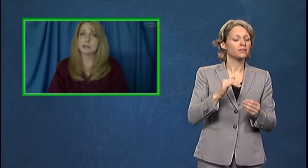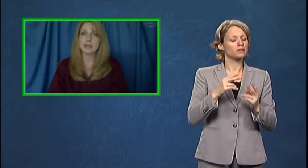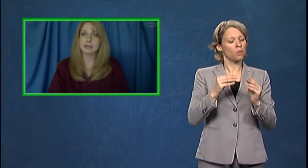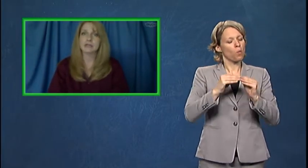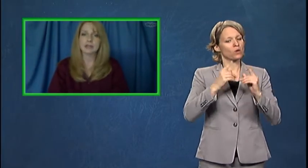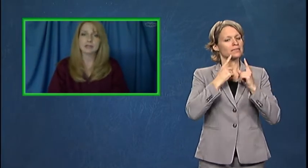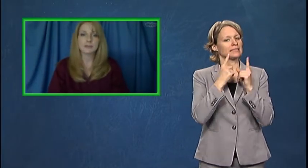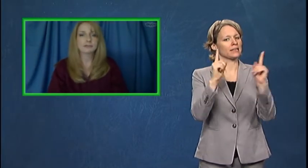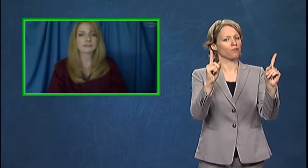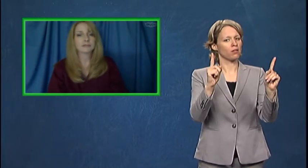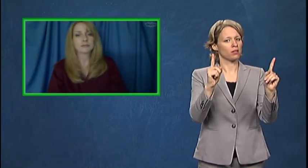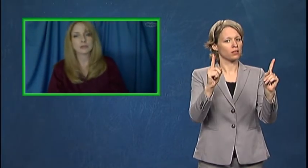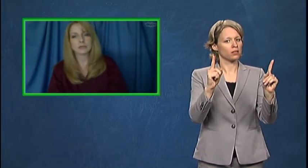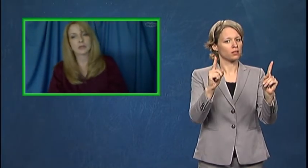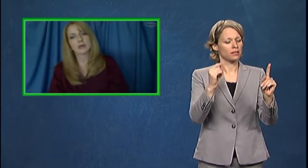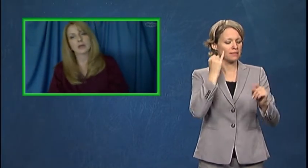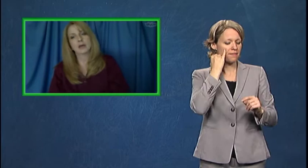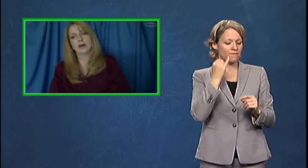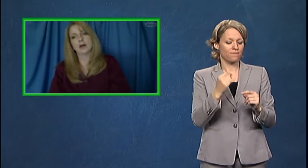highly independent freshmen.